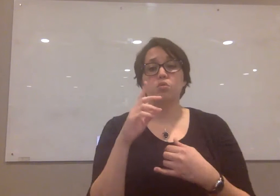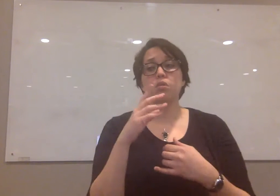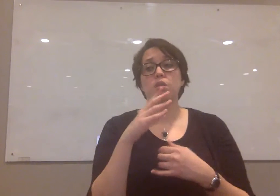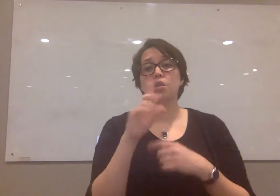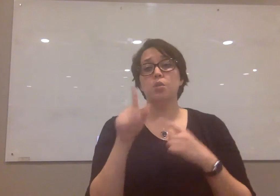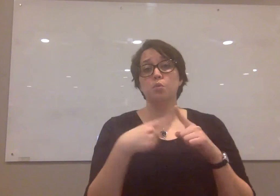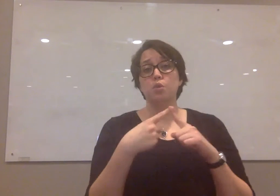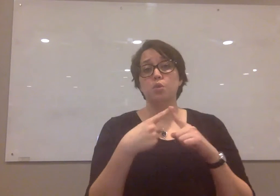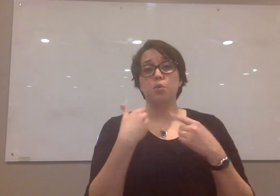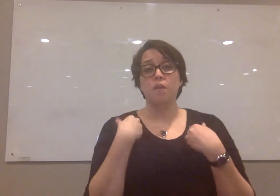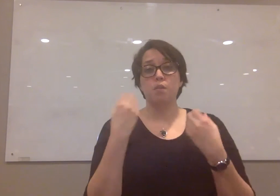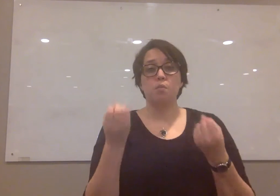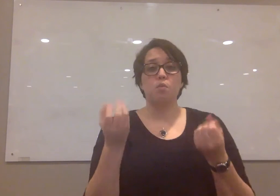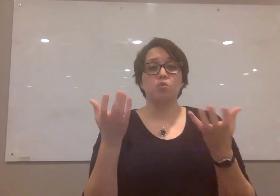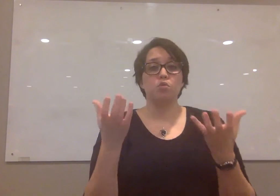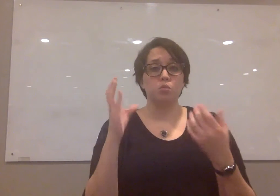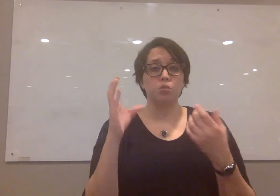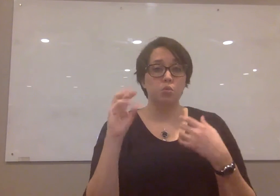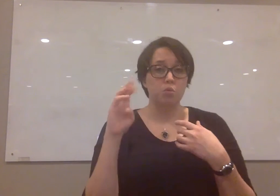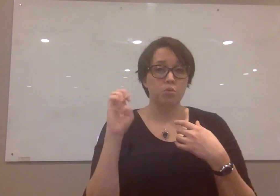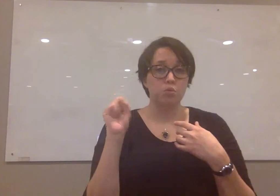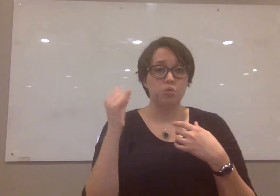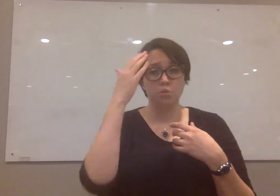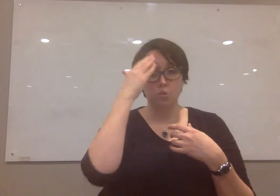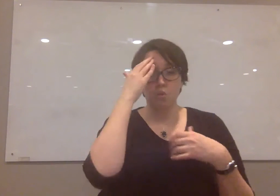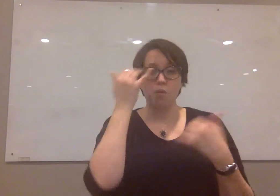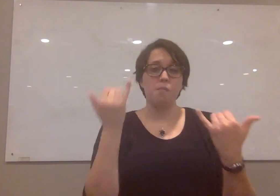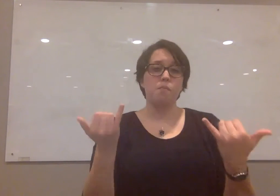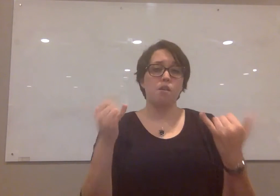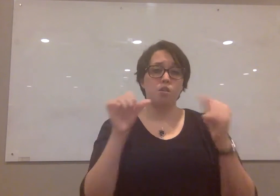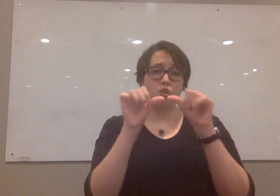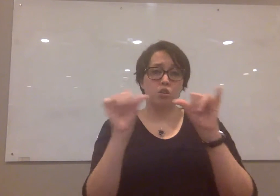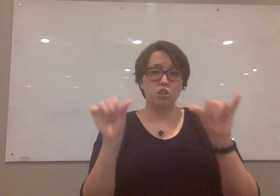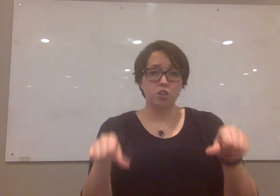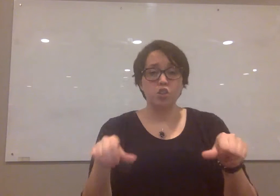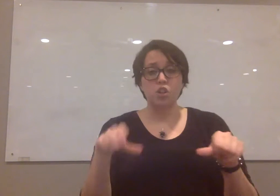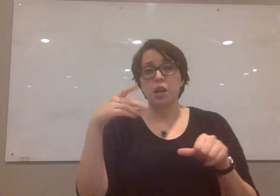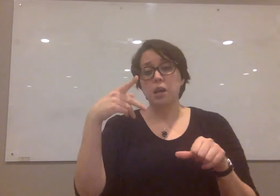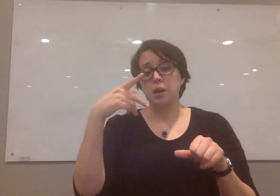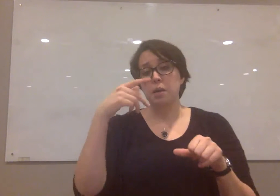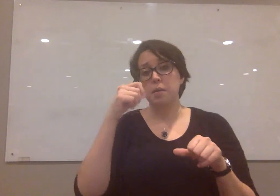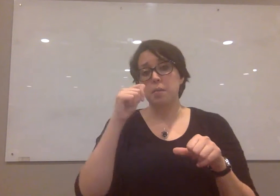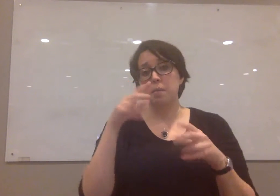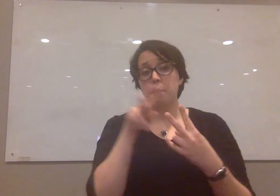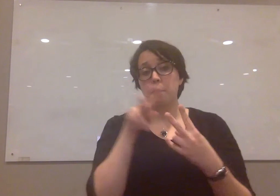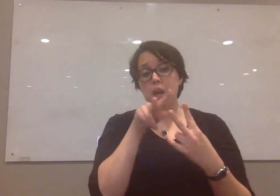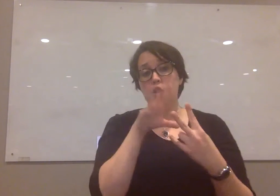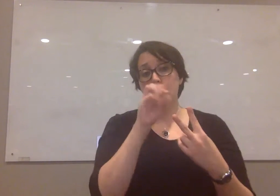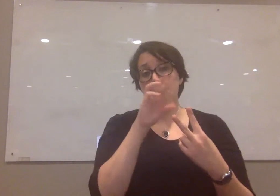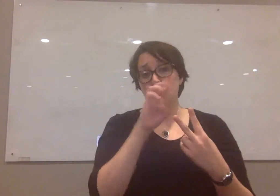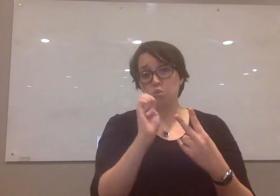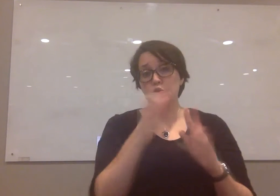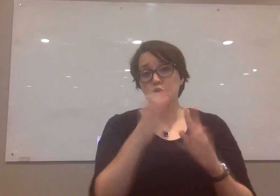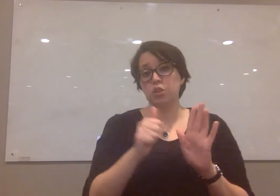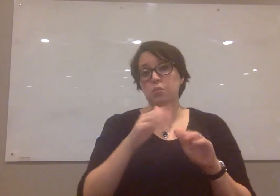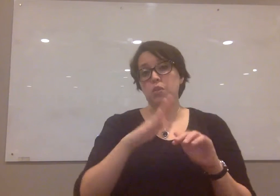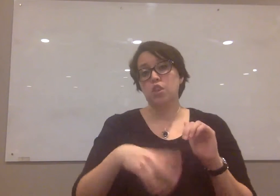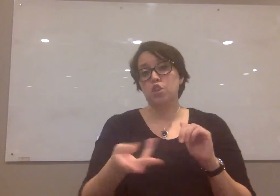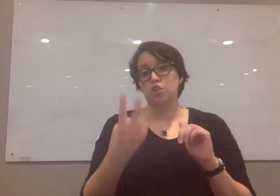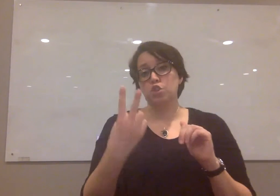away. So you know how modern architecture, the paired cores are cheaper than like the two farther away, and then like if you went 8